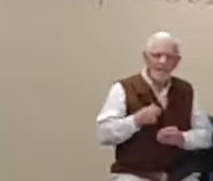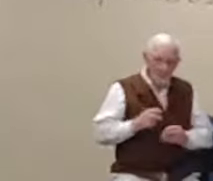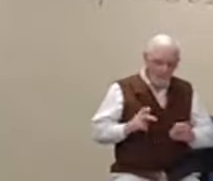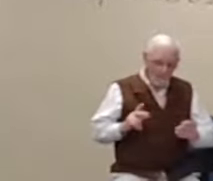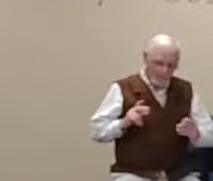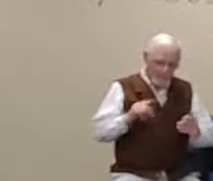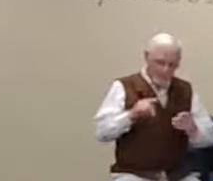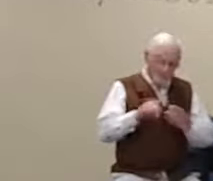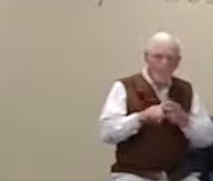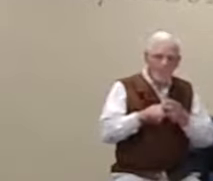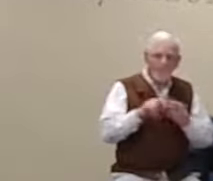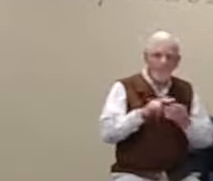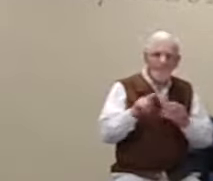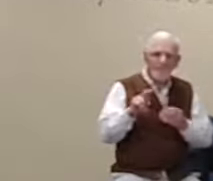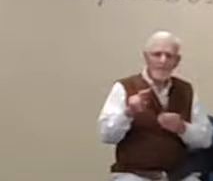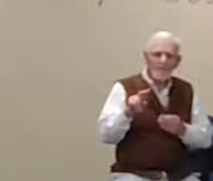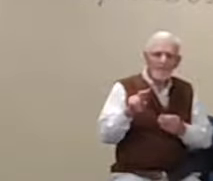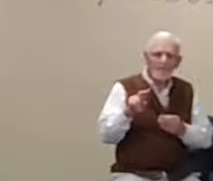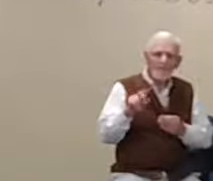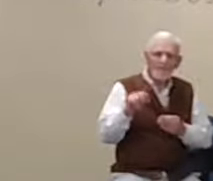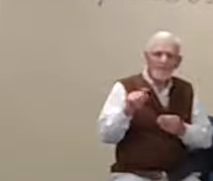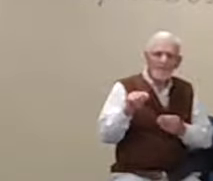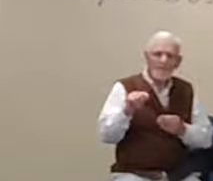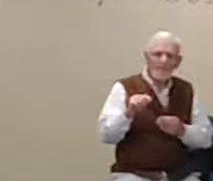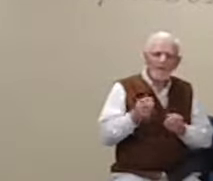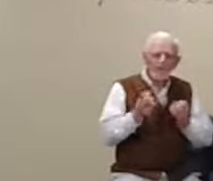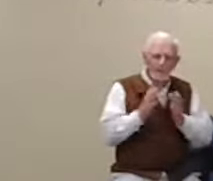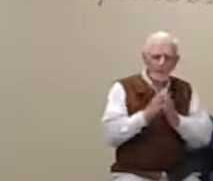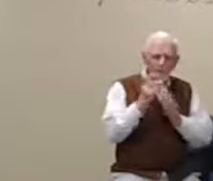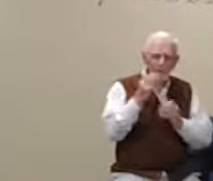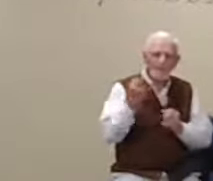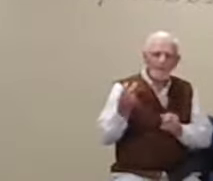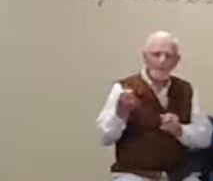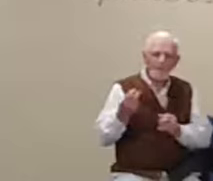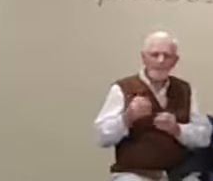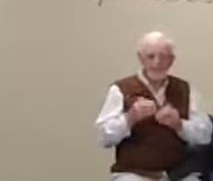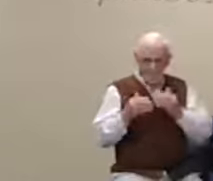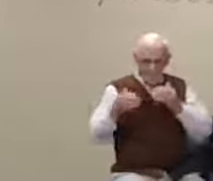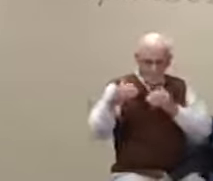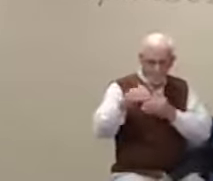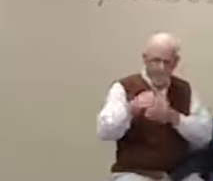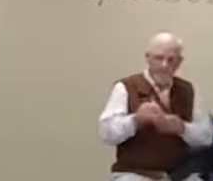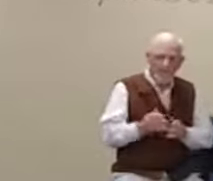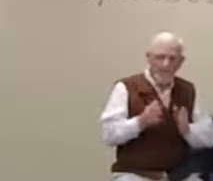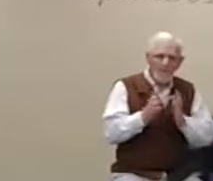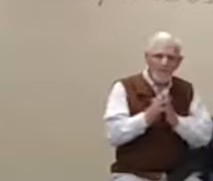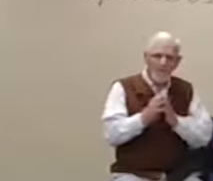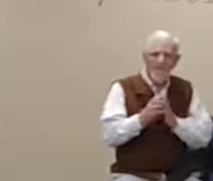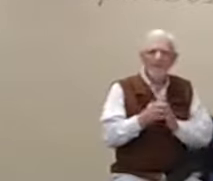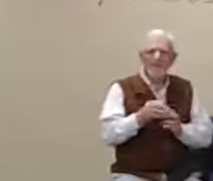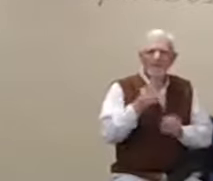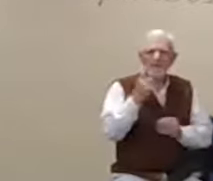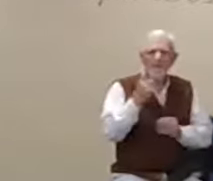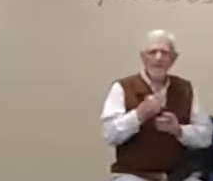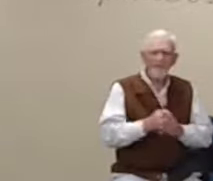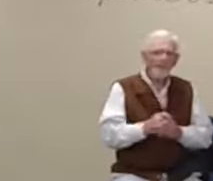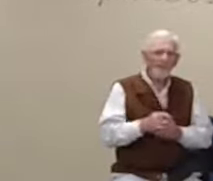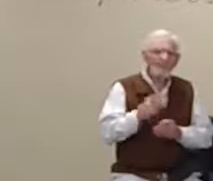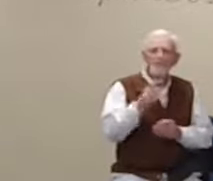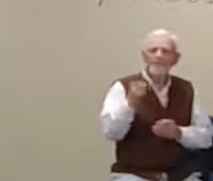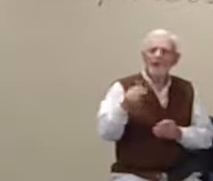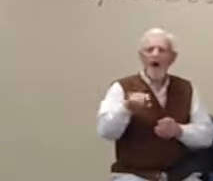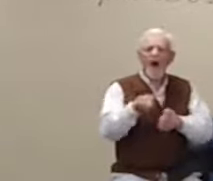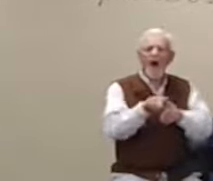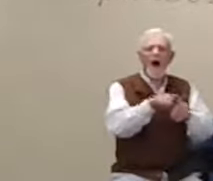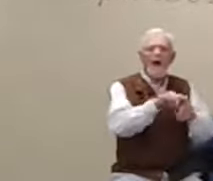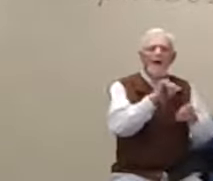he's praying for the 12. And here he goes off and he starts praying for us. He says, neither pray I for these alone, but for them also which